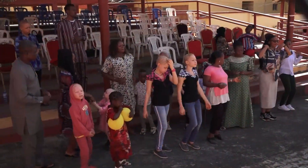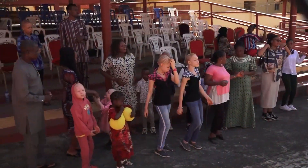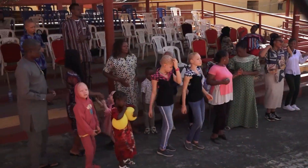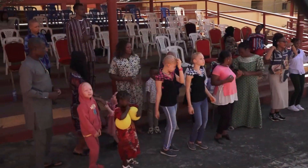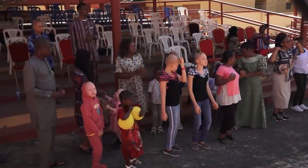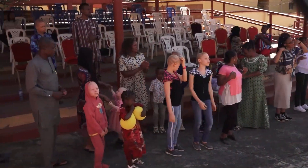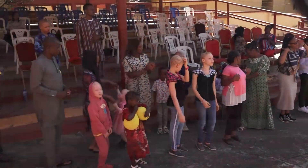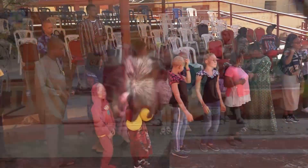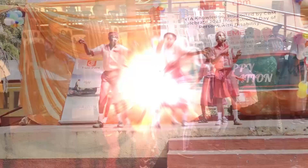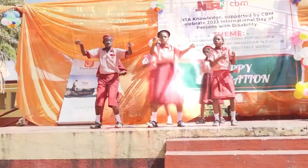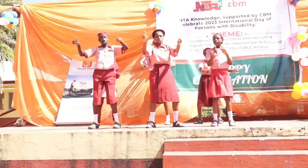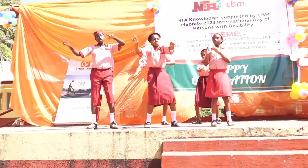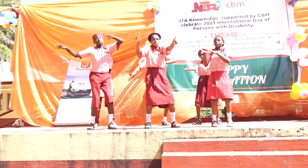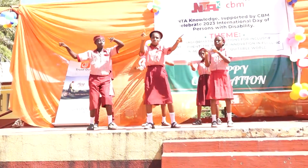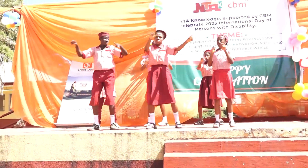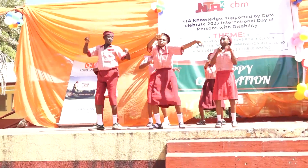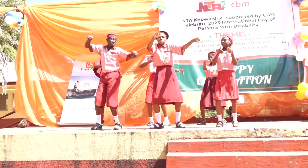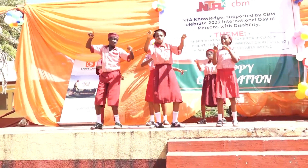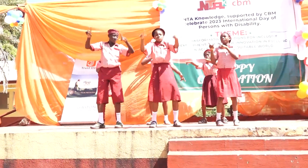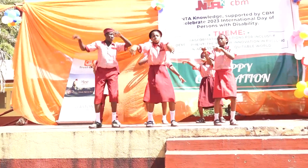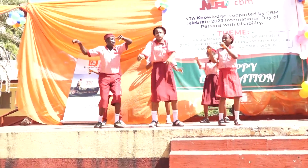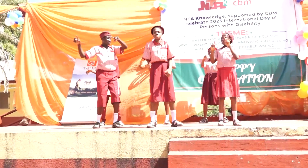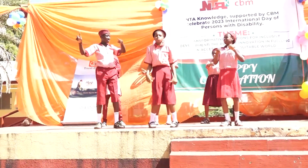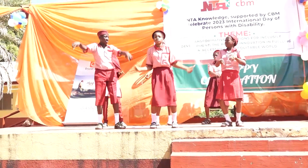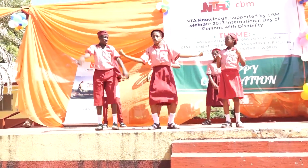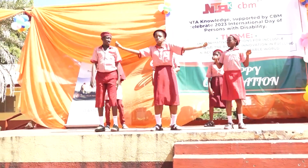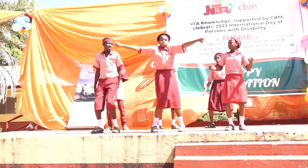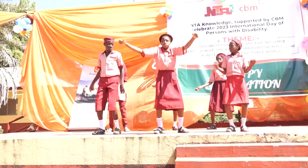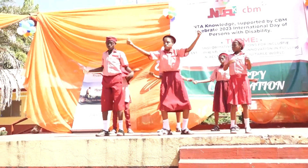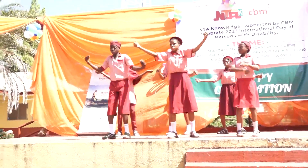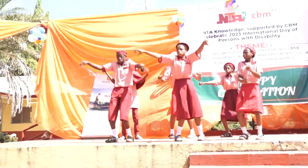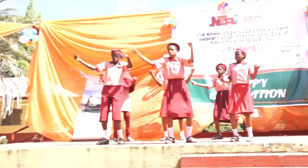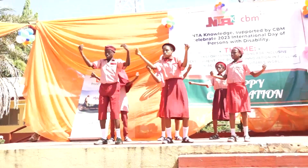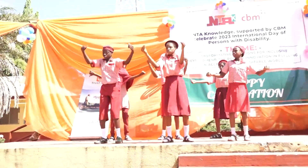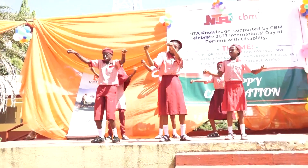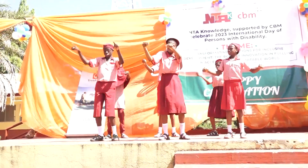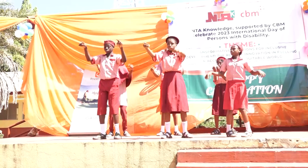special day with variety of activities.